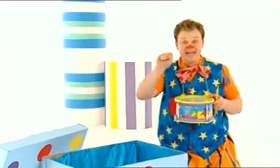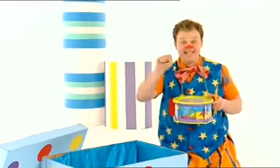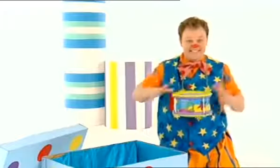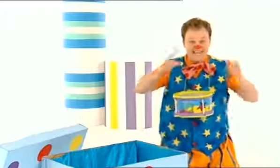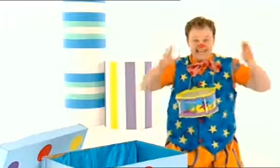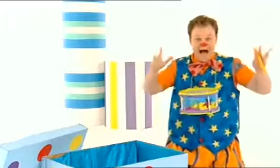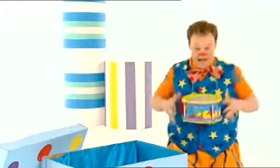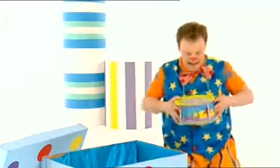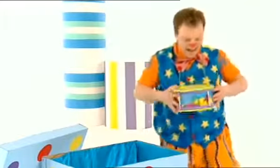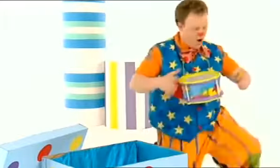yes.